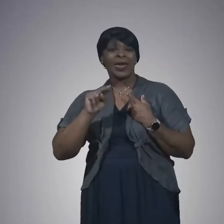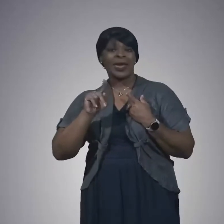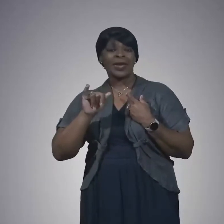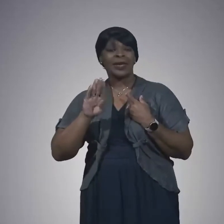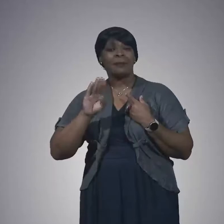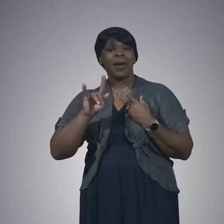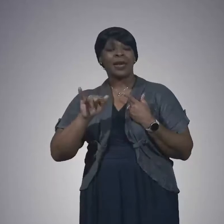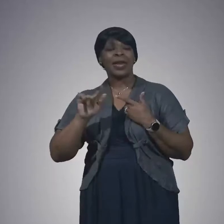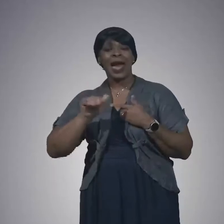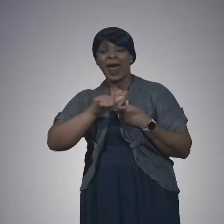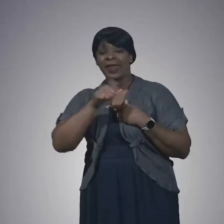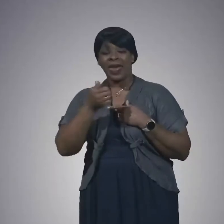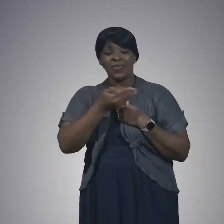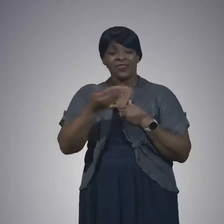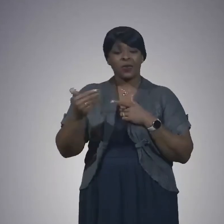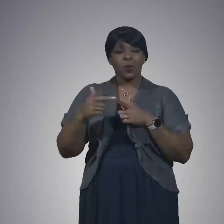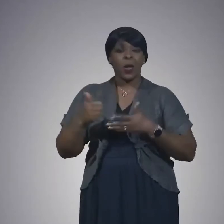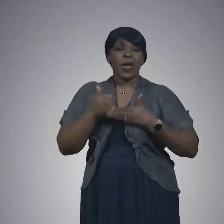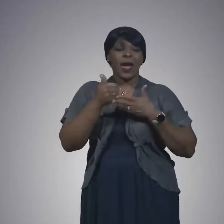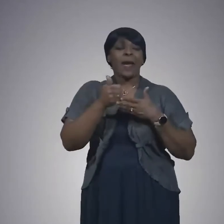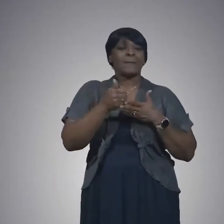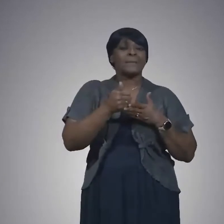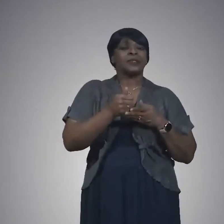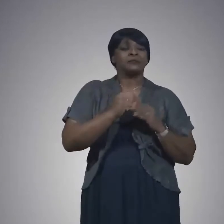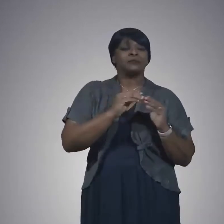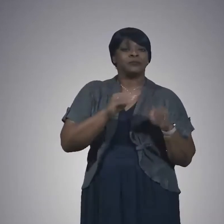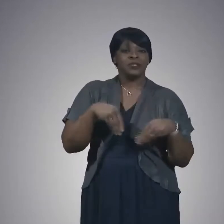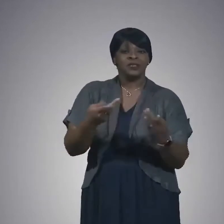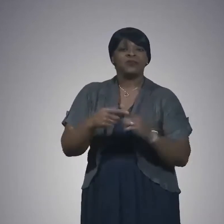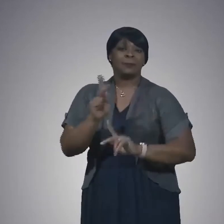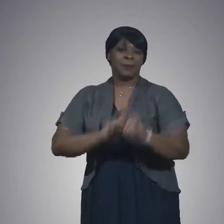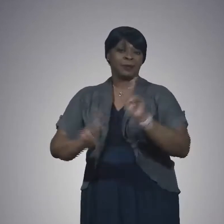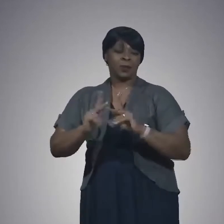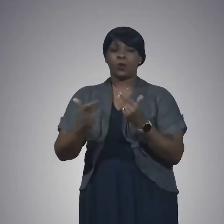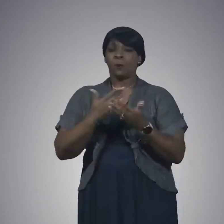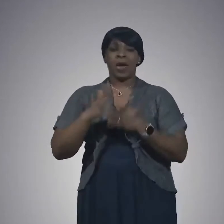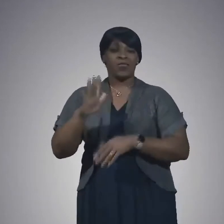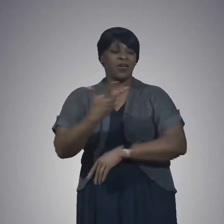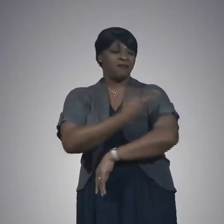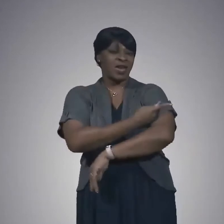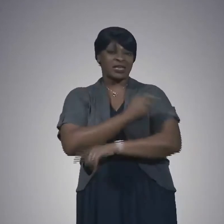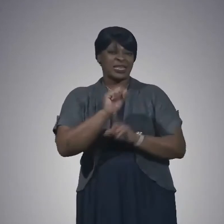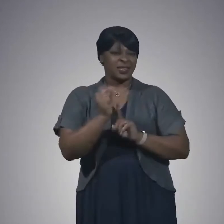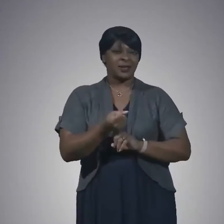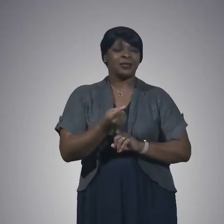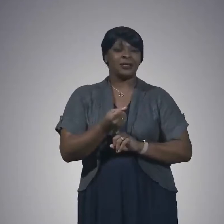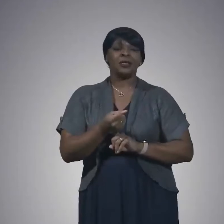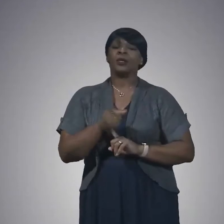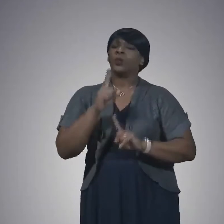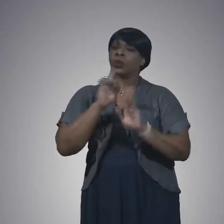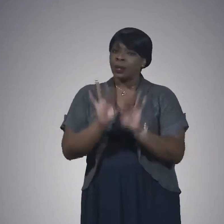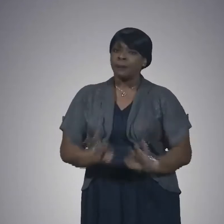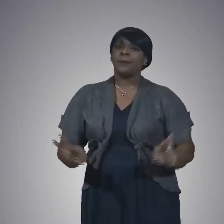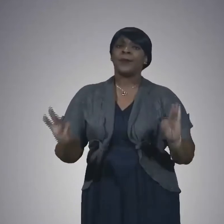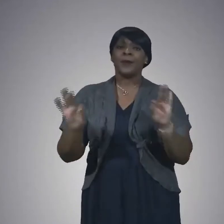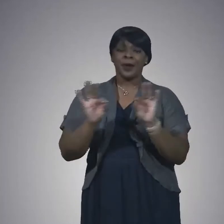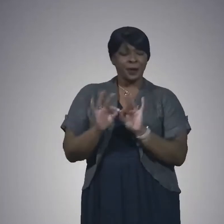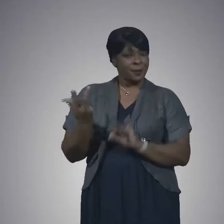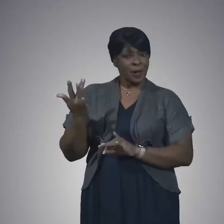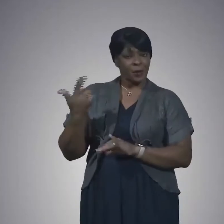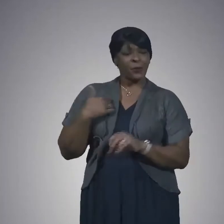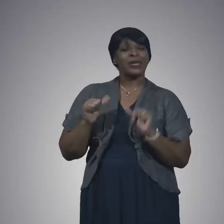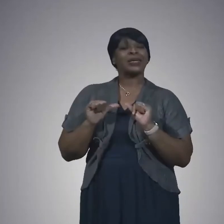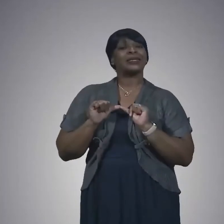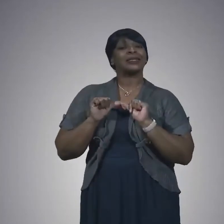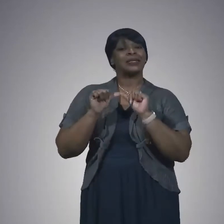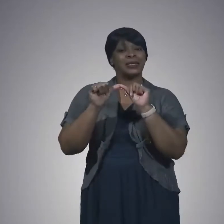in our toolkit to be able to treat folks, regardless of vaccination status. It's important that we